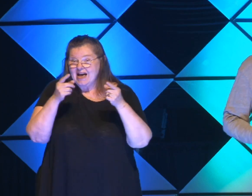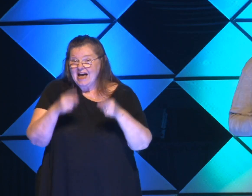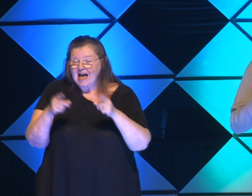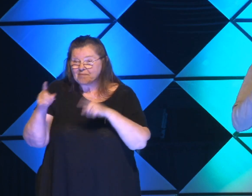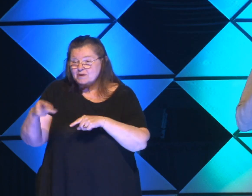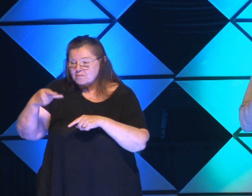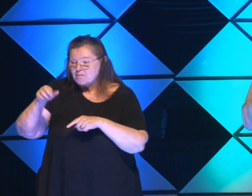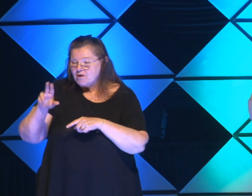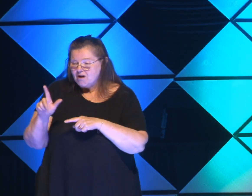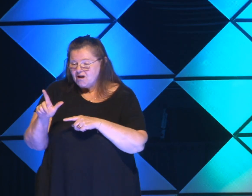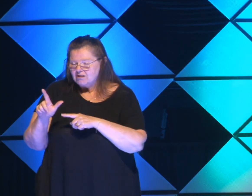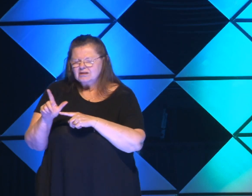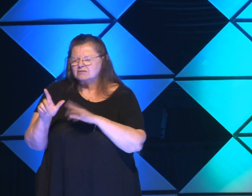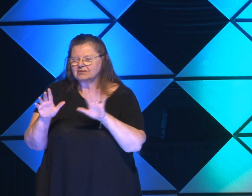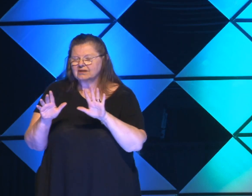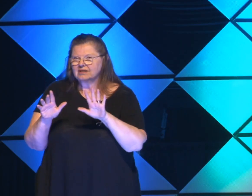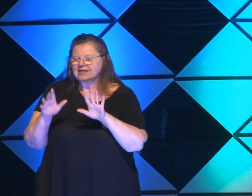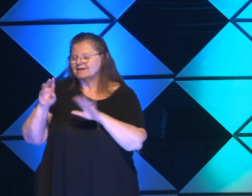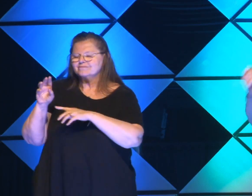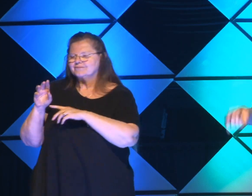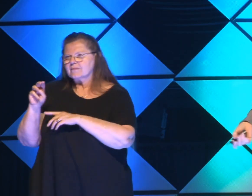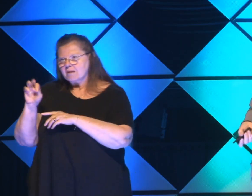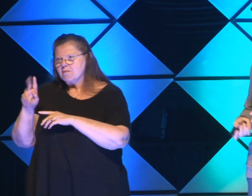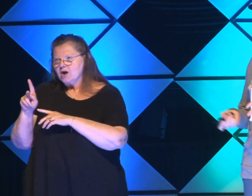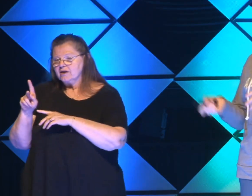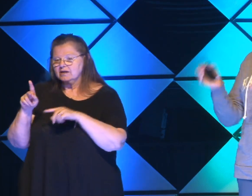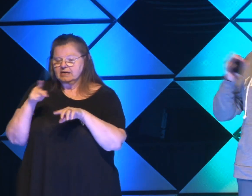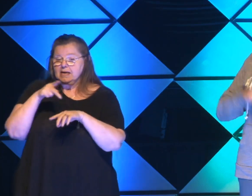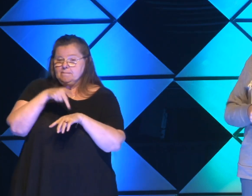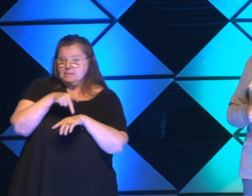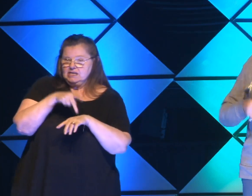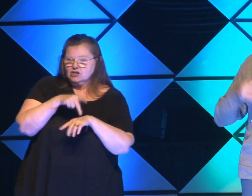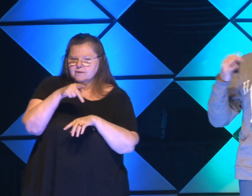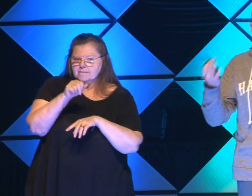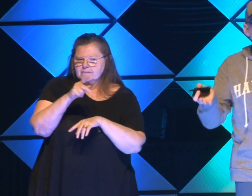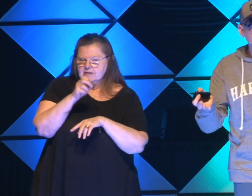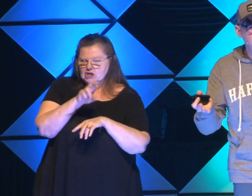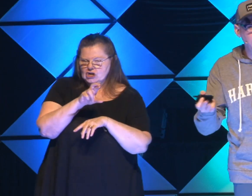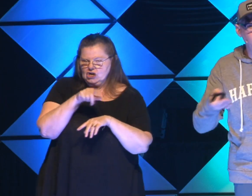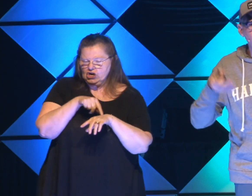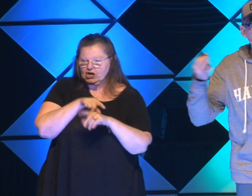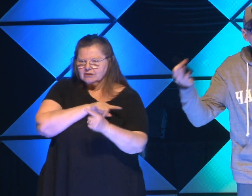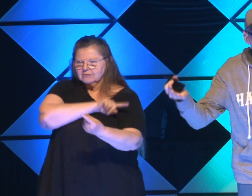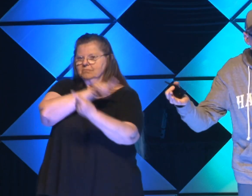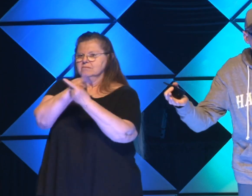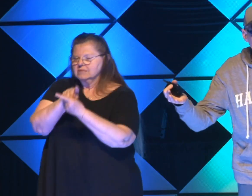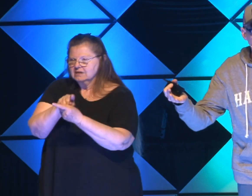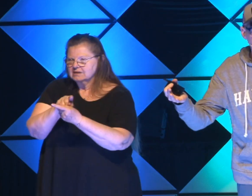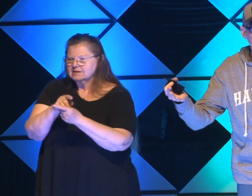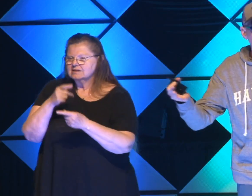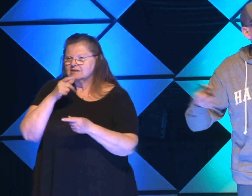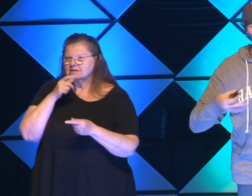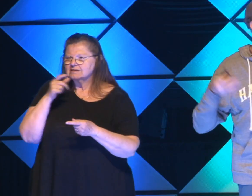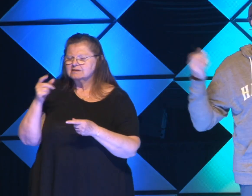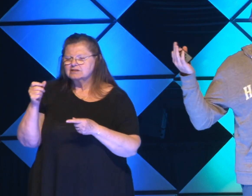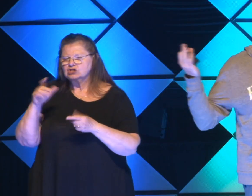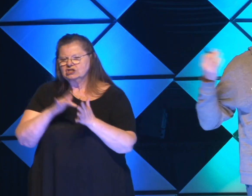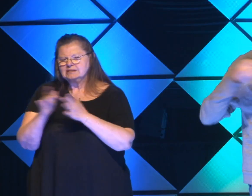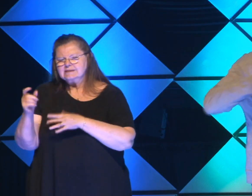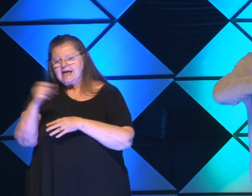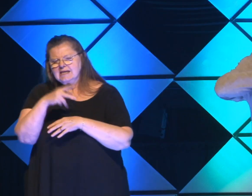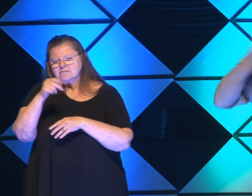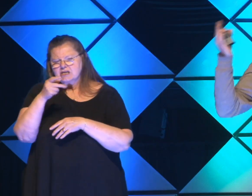in in Mark where Peter encounters Jesus, and Jesus says to Peter, "Well, who do you think I am?" Now, up to